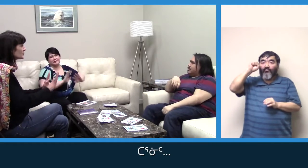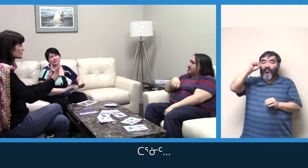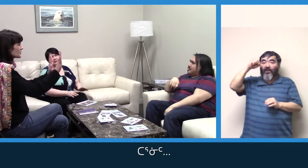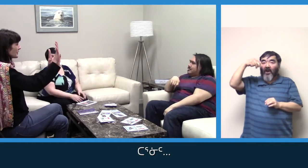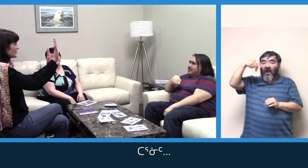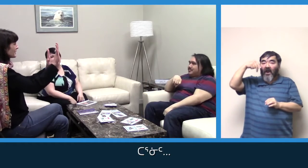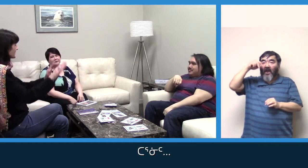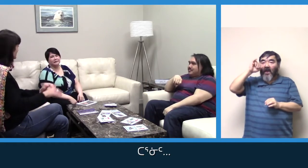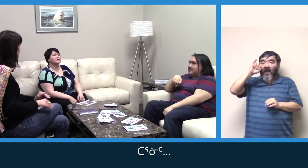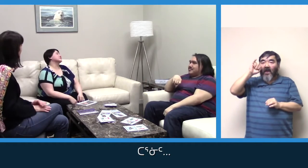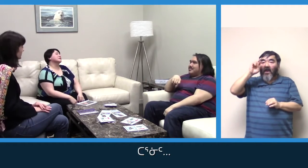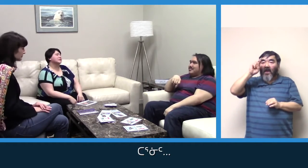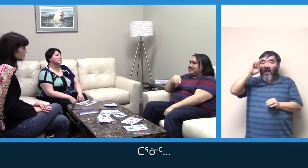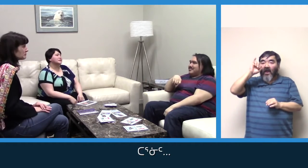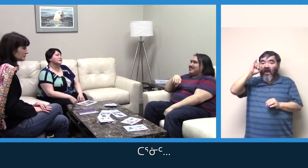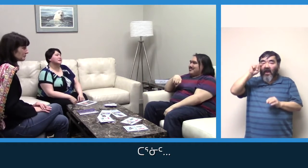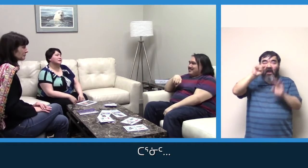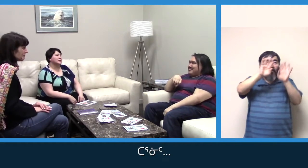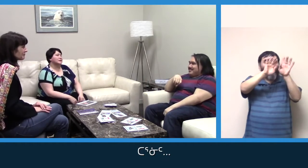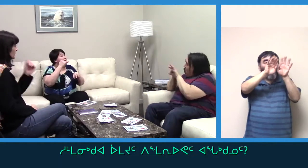Spirits. Oh, spirits.